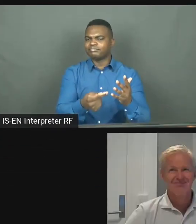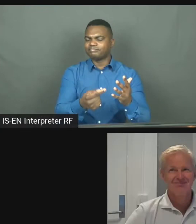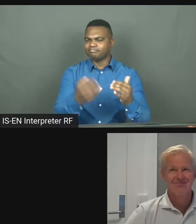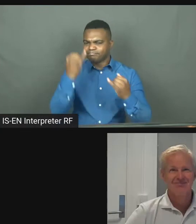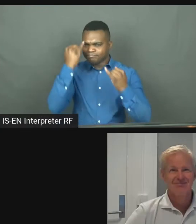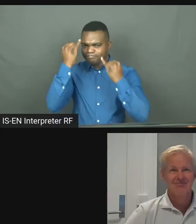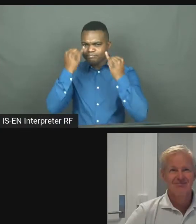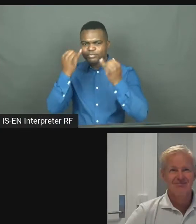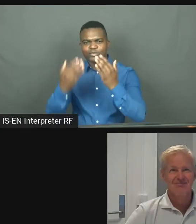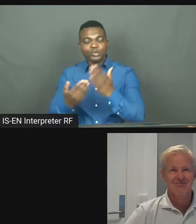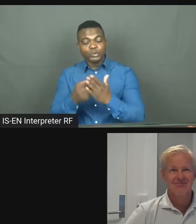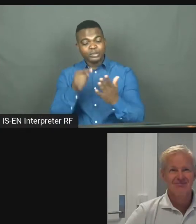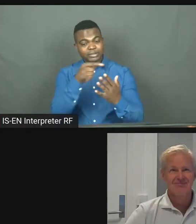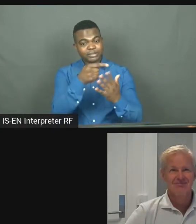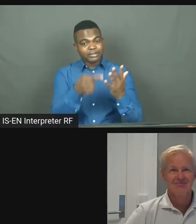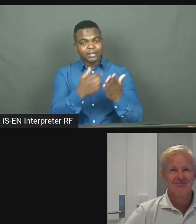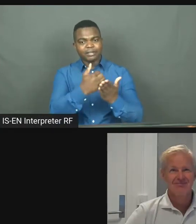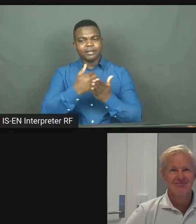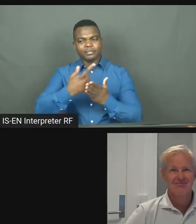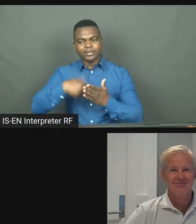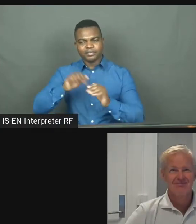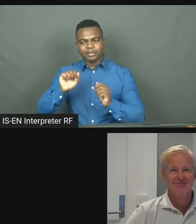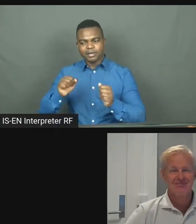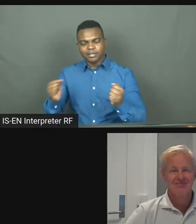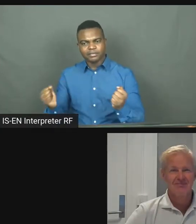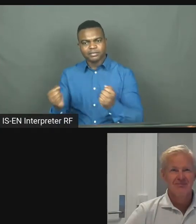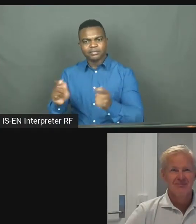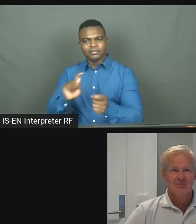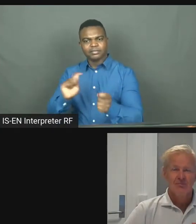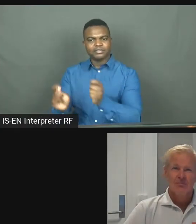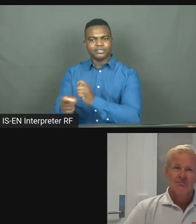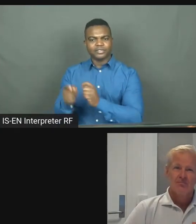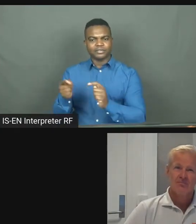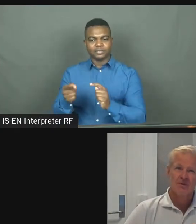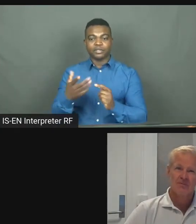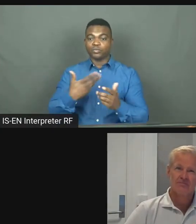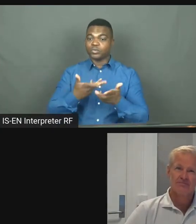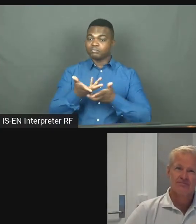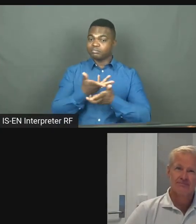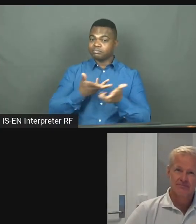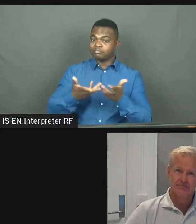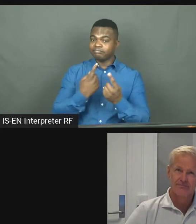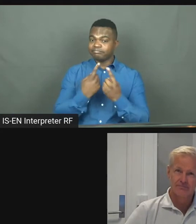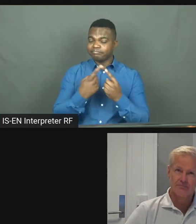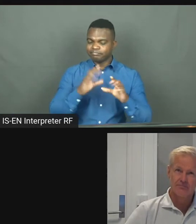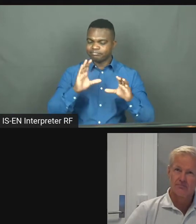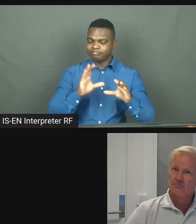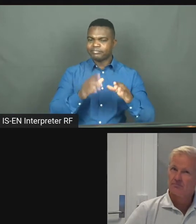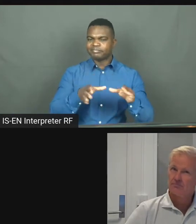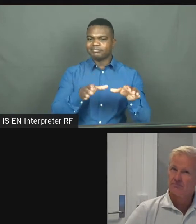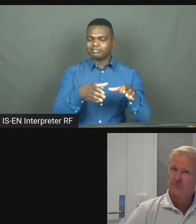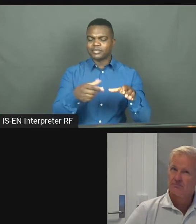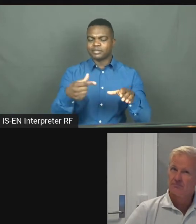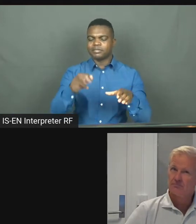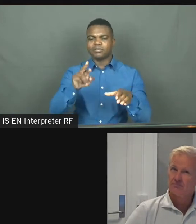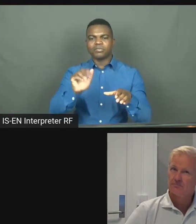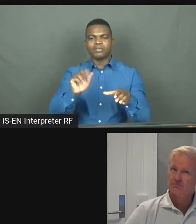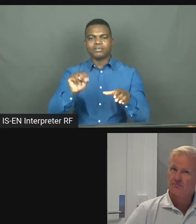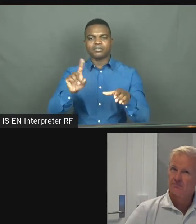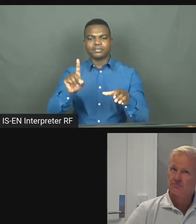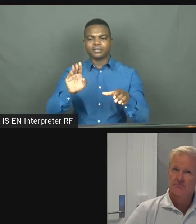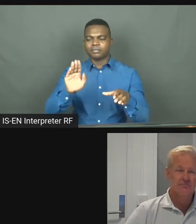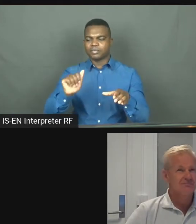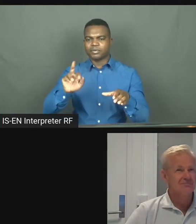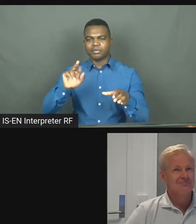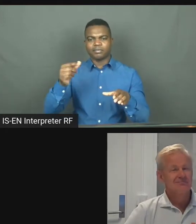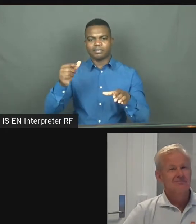this morning, as he's literally just back last night from his trip to Afghanistan. I imagine with